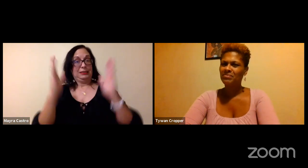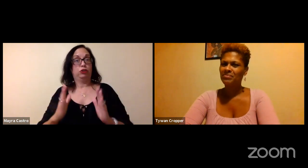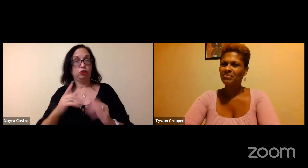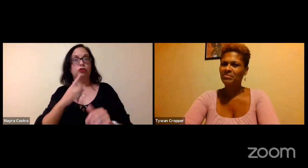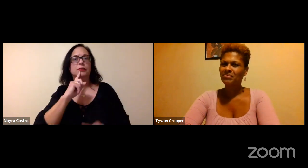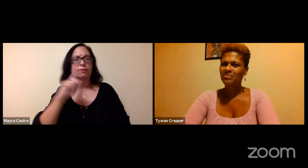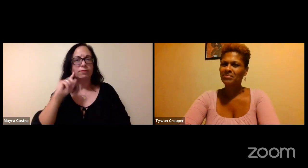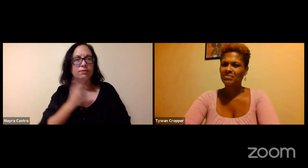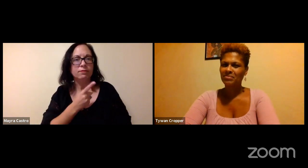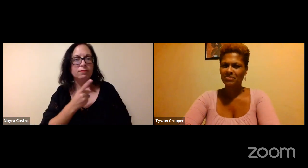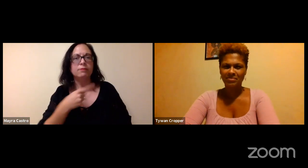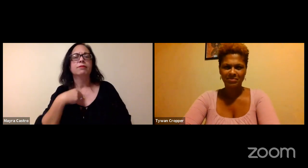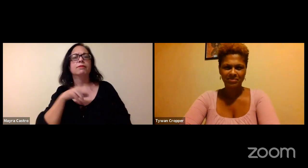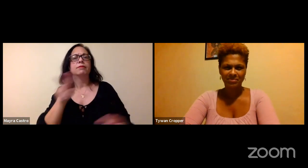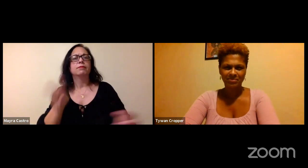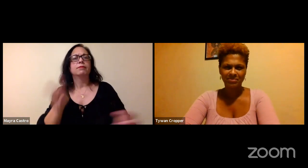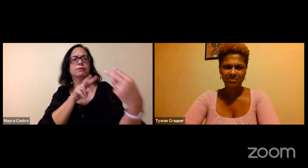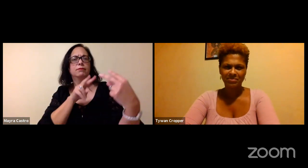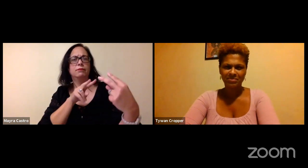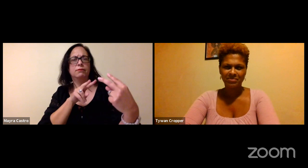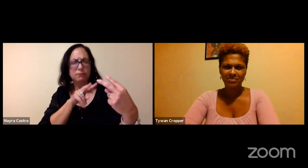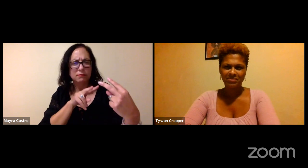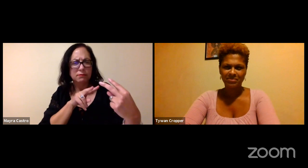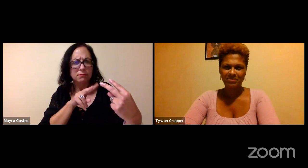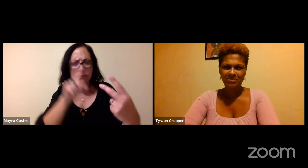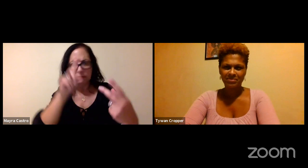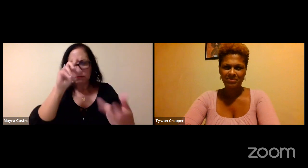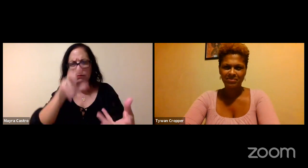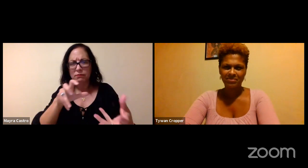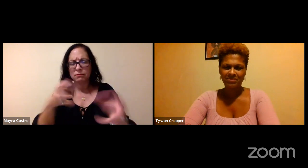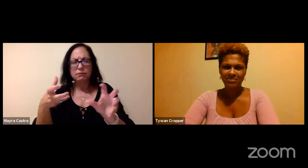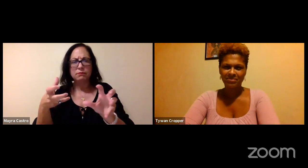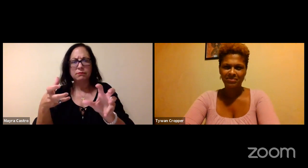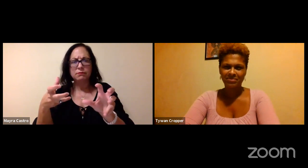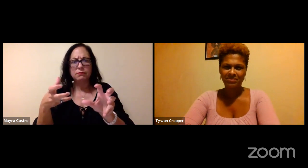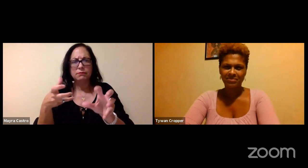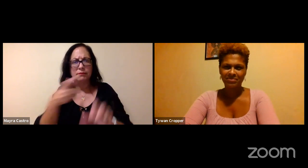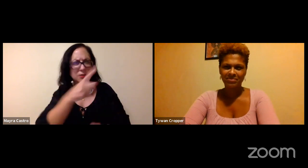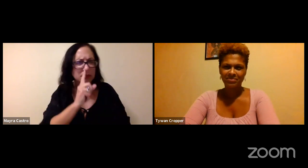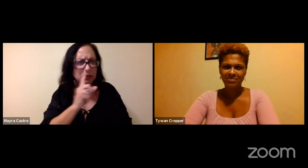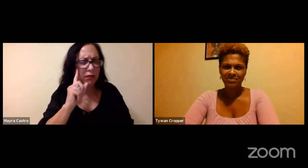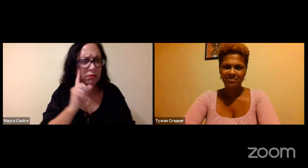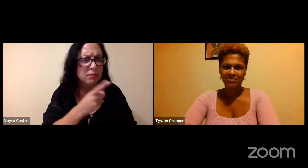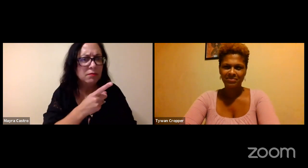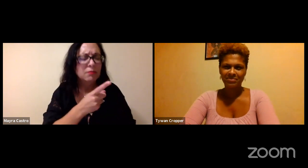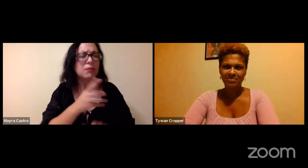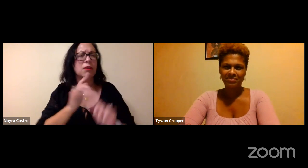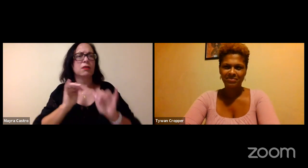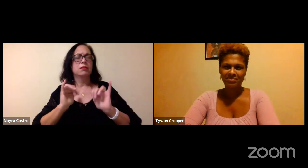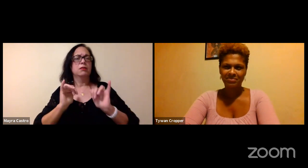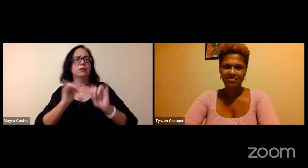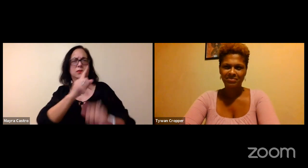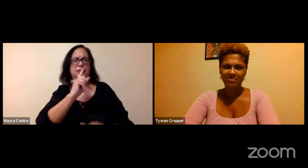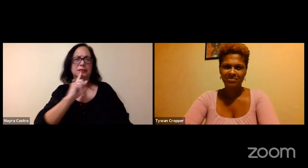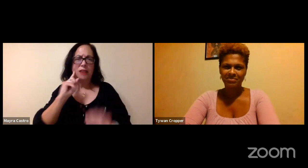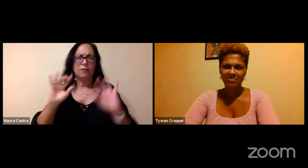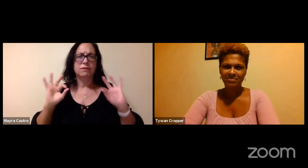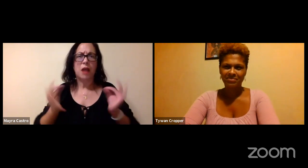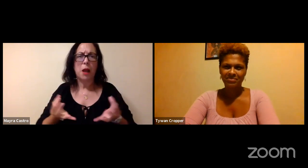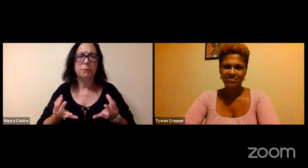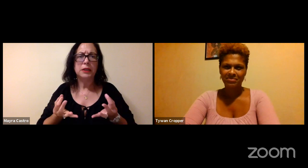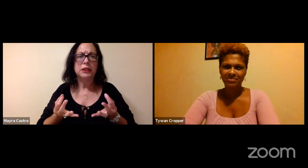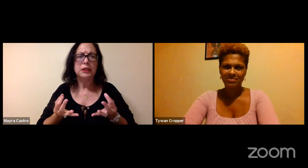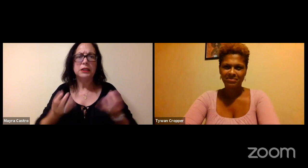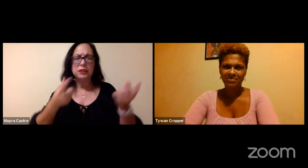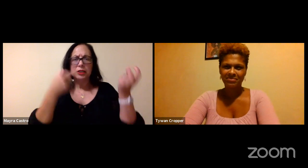be equal to my peers. There were deaf teachers. I'd never seen a deaf teacher before until I went into college. I was like, wow,